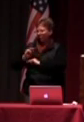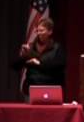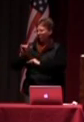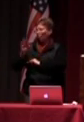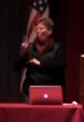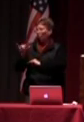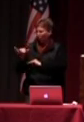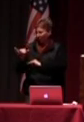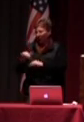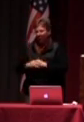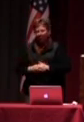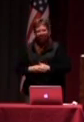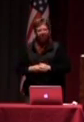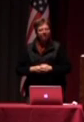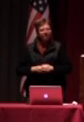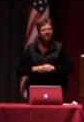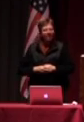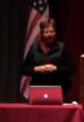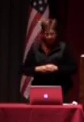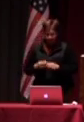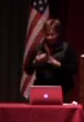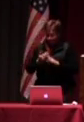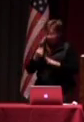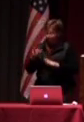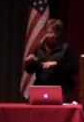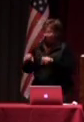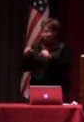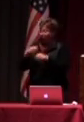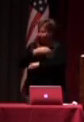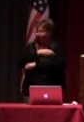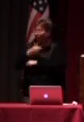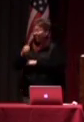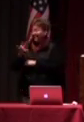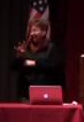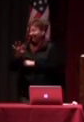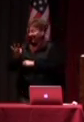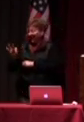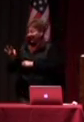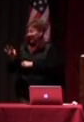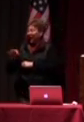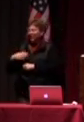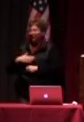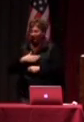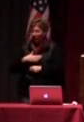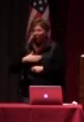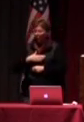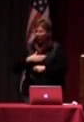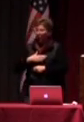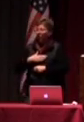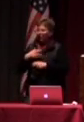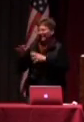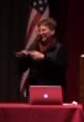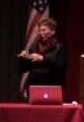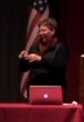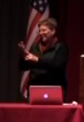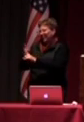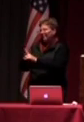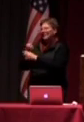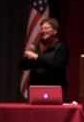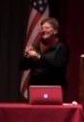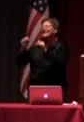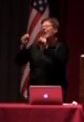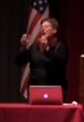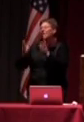to. Even before he took power in 1799, Napoleon's propagandists routinely described him as the savior of